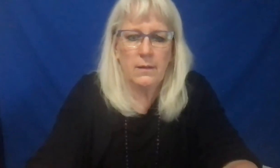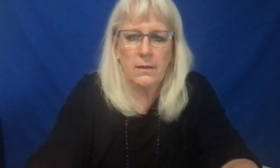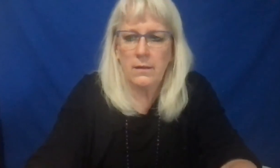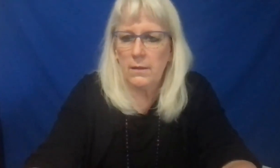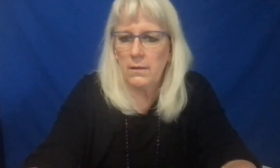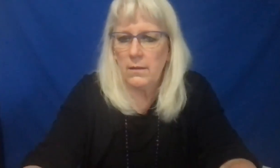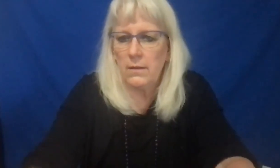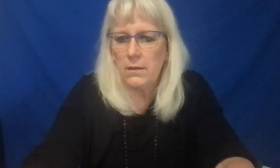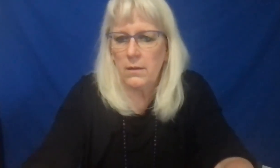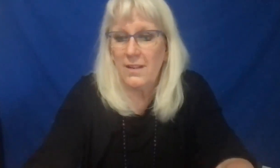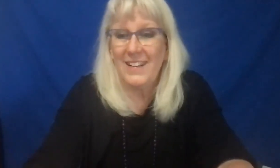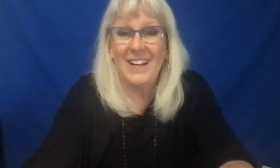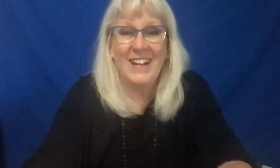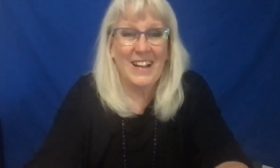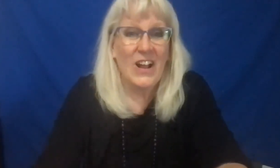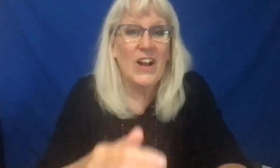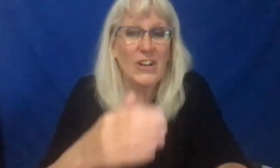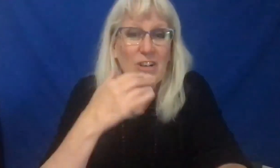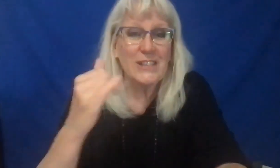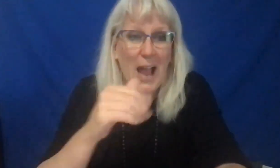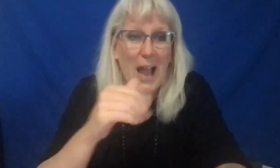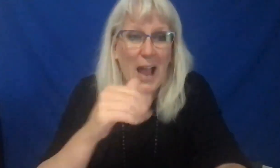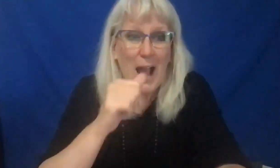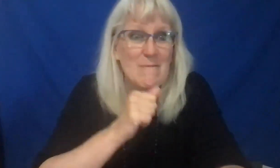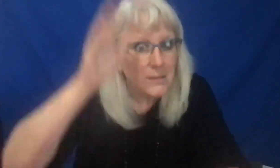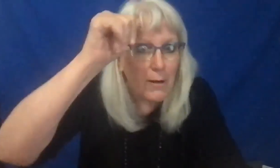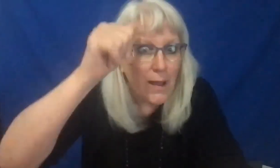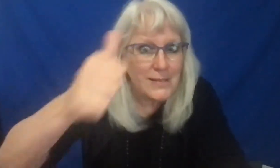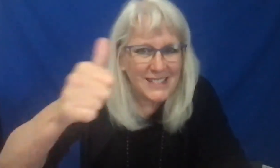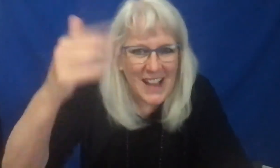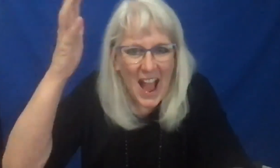Good job, Julie. Way to hang in there. Way to persevere, girl. And now,